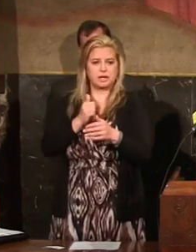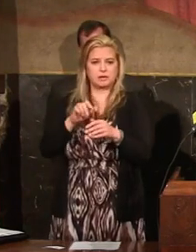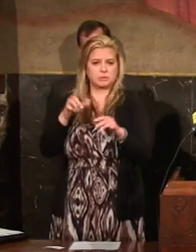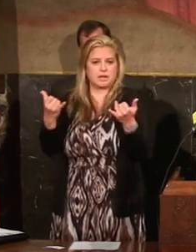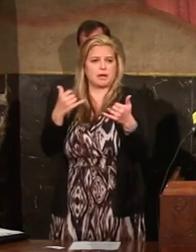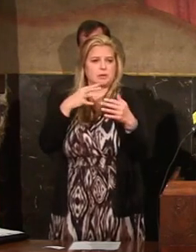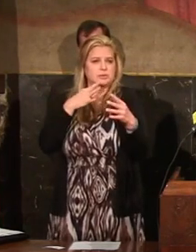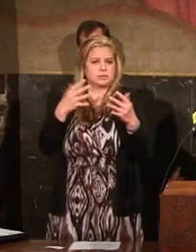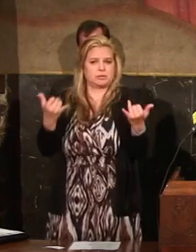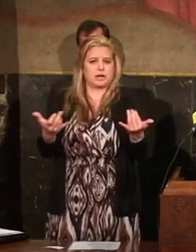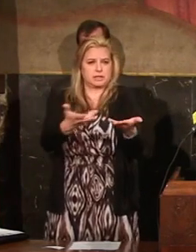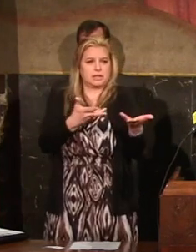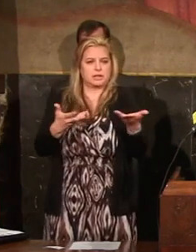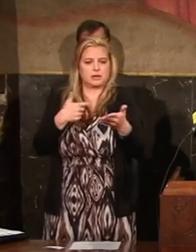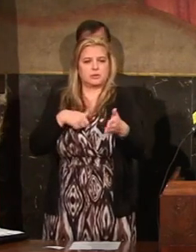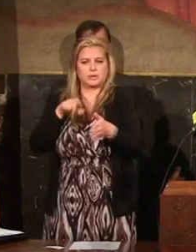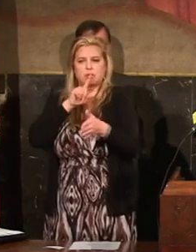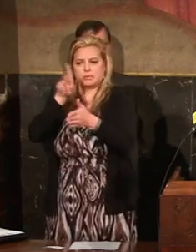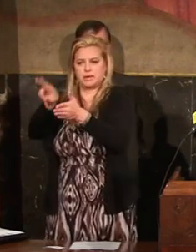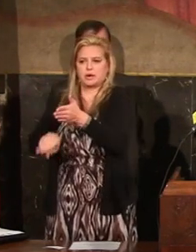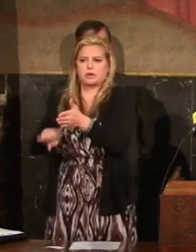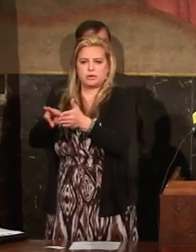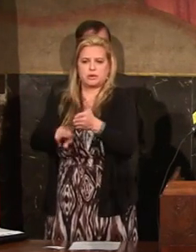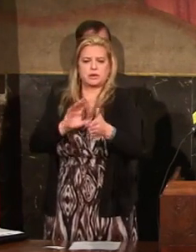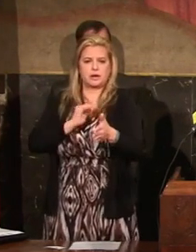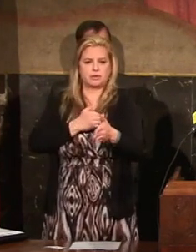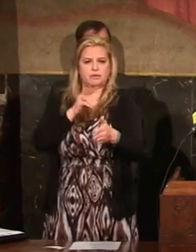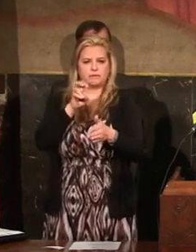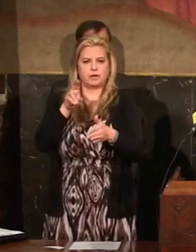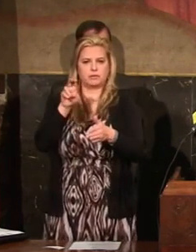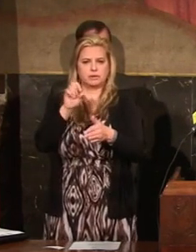right now, we are burying our